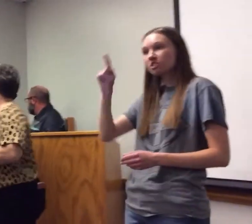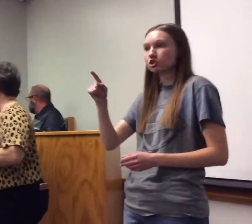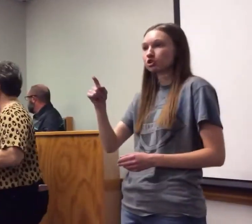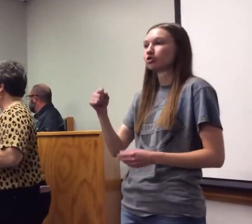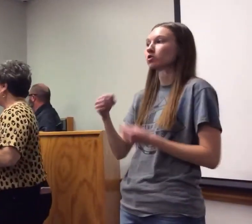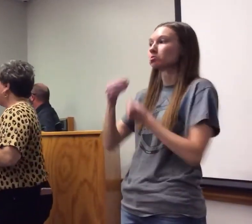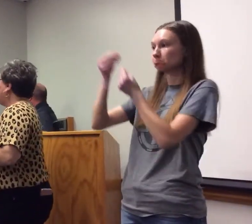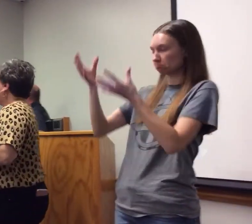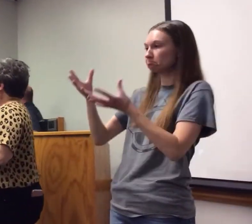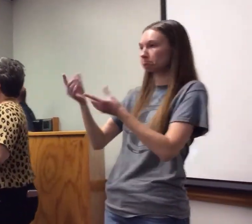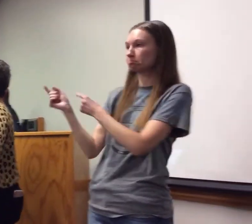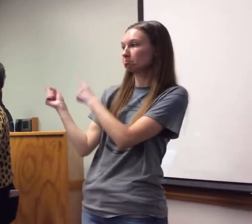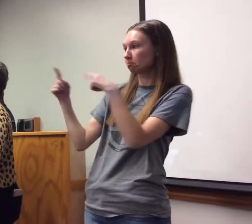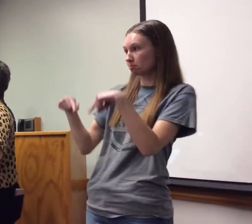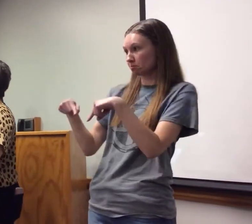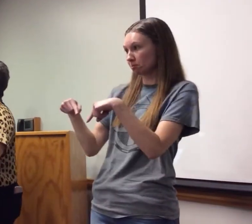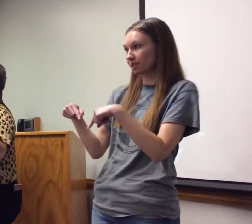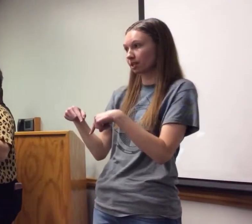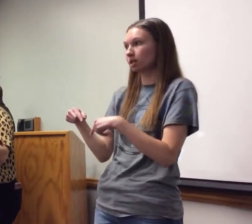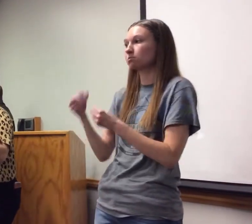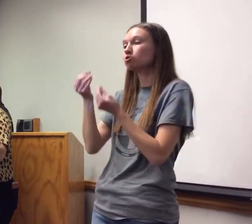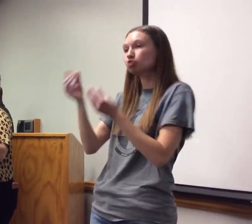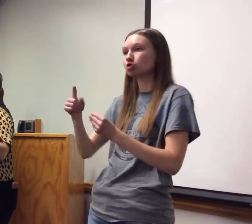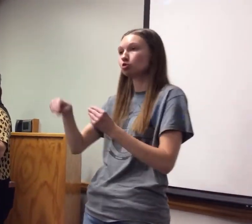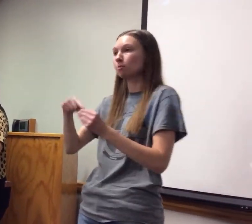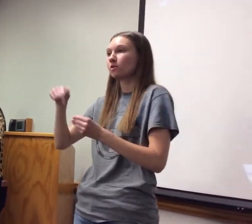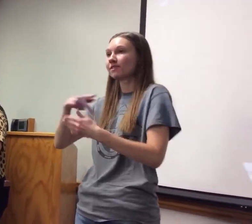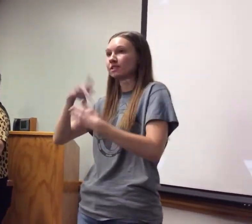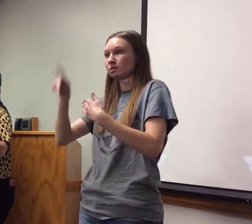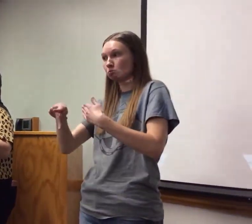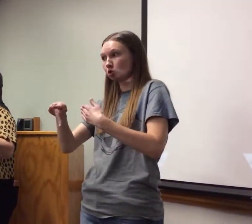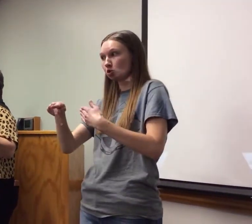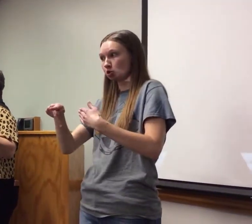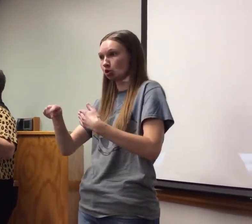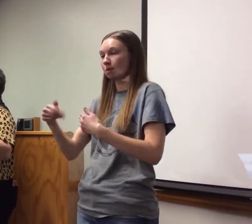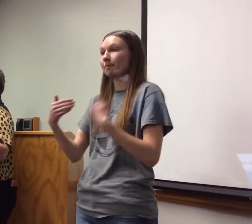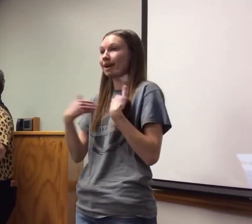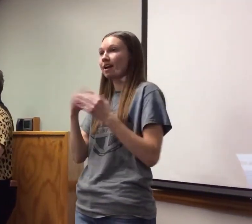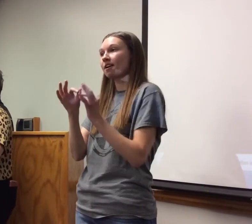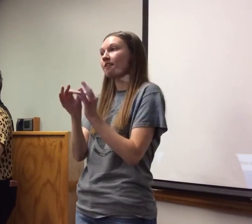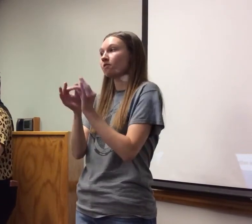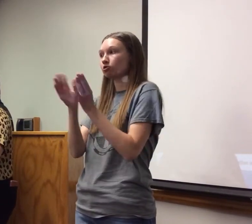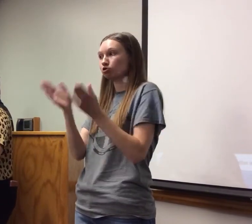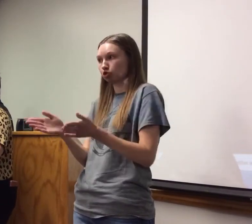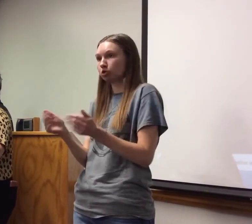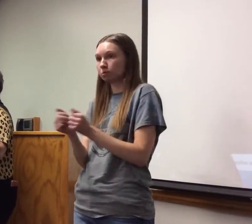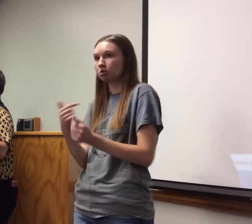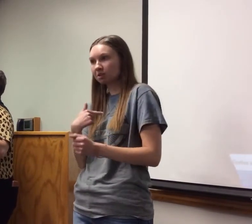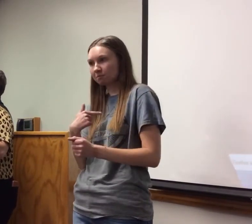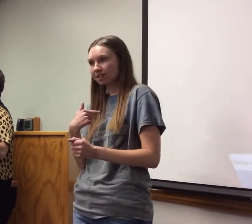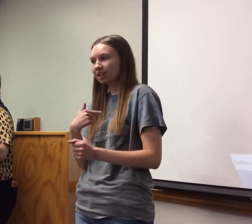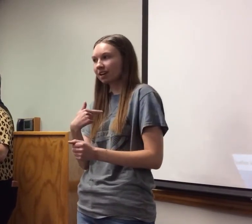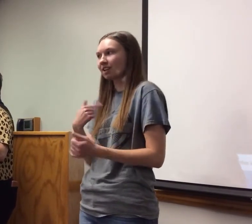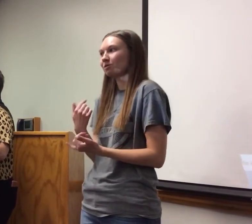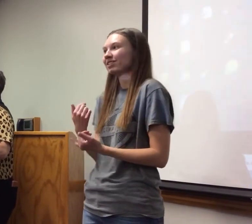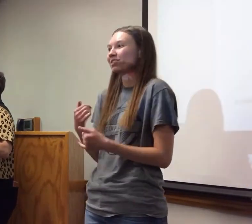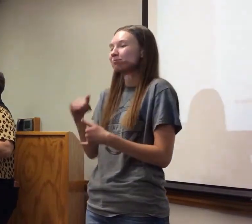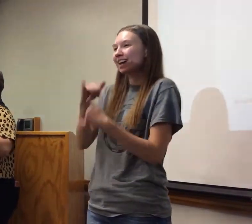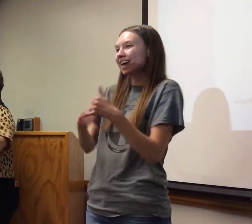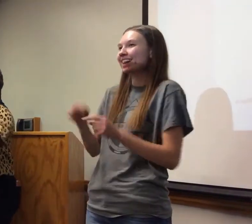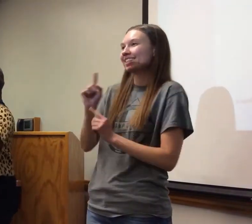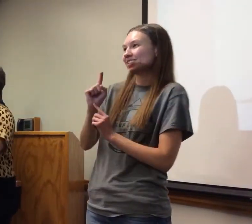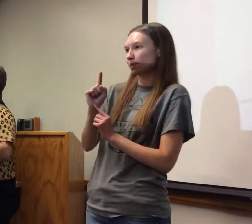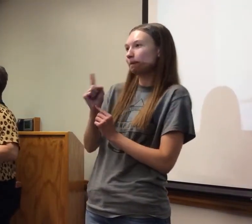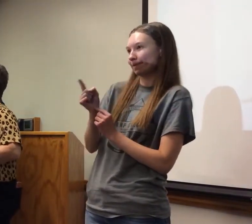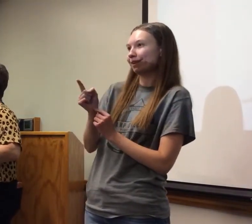this program. I have an interpreter with me this evening, and this was kind of a last minute decision.